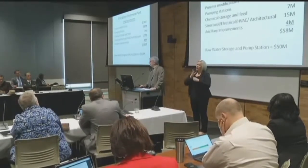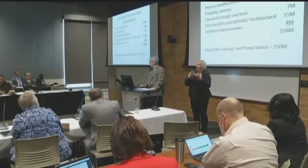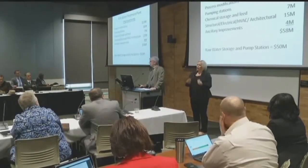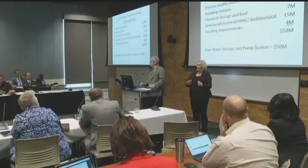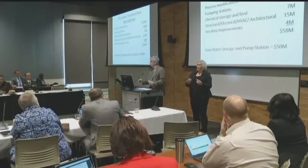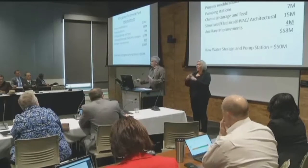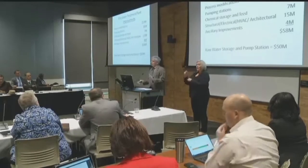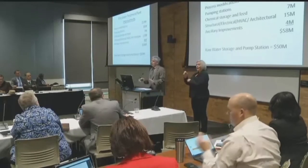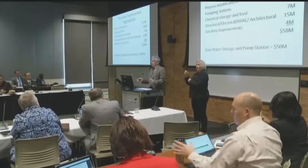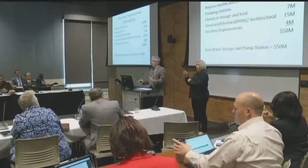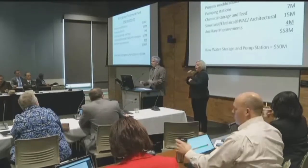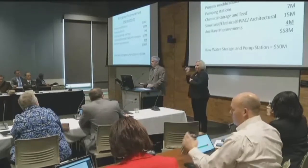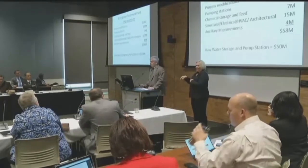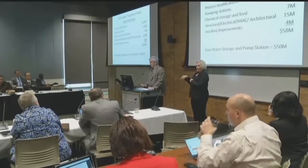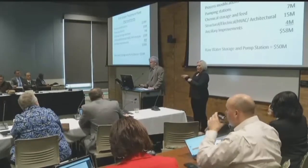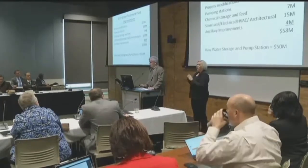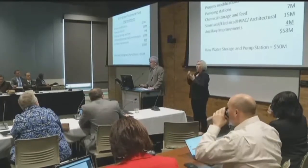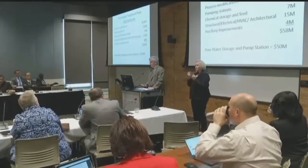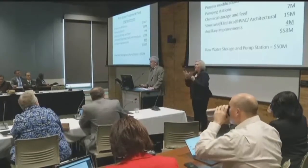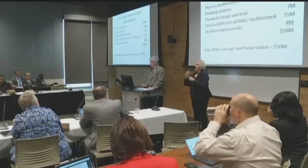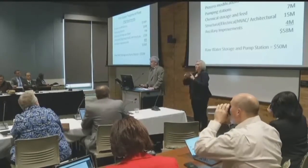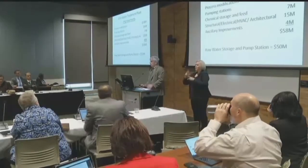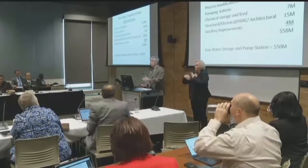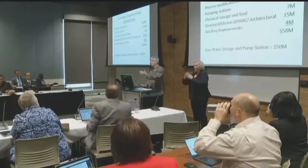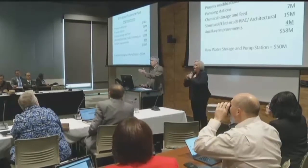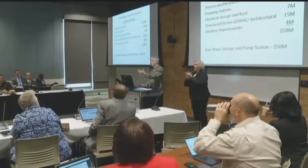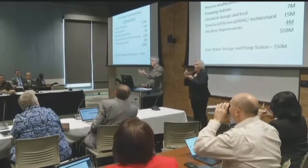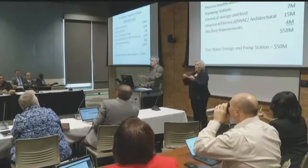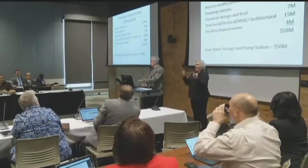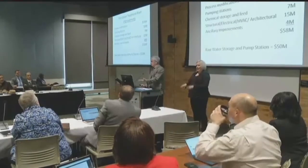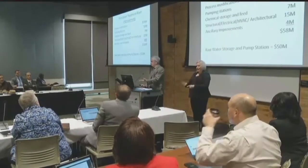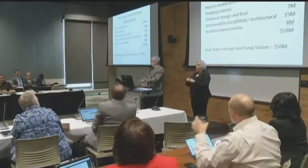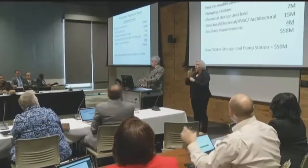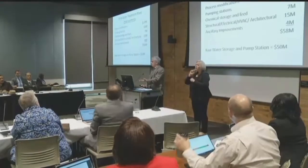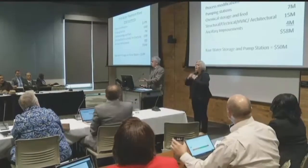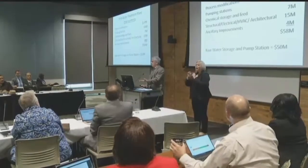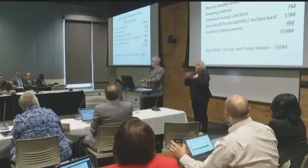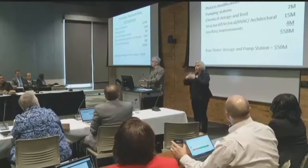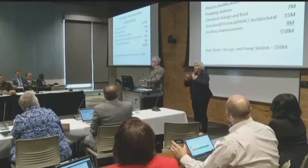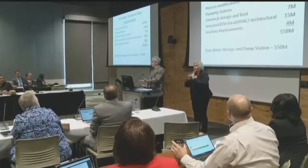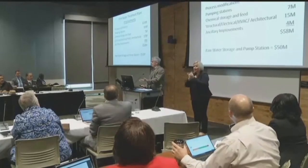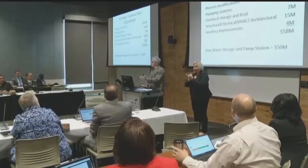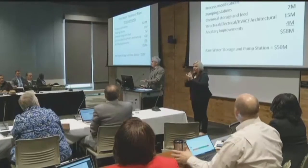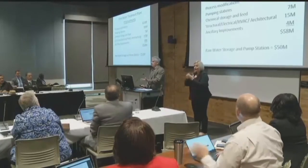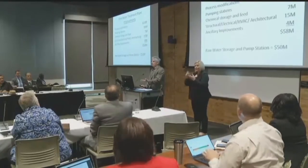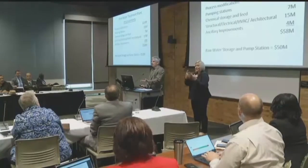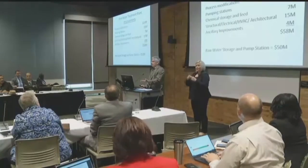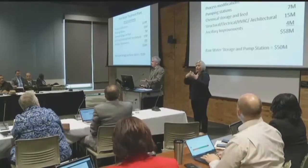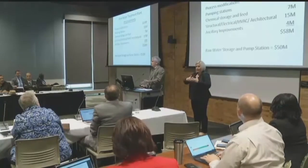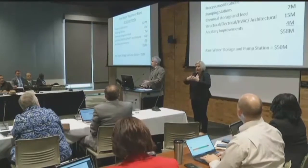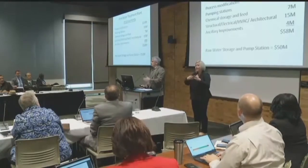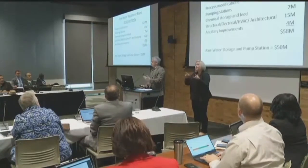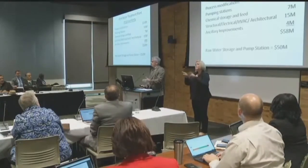of Lake Huron. And there's several other process changes that need to be done. So when you take a look at the process modifications that are required to the plant, plus the